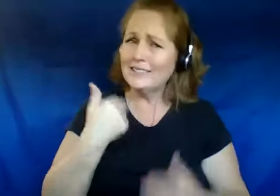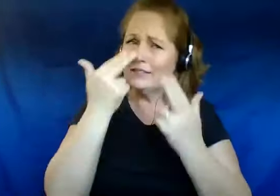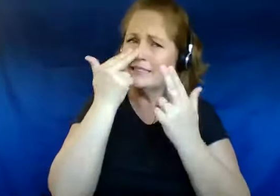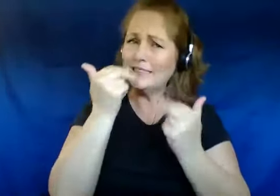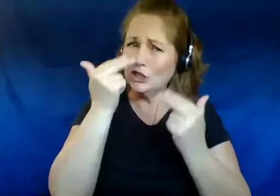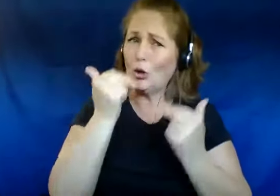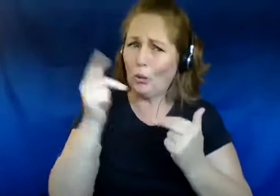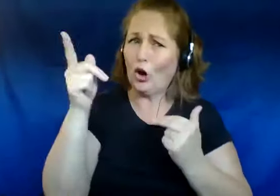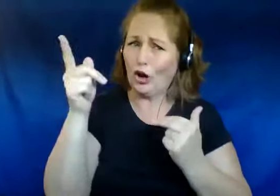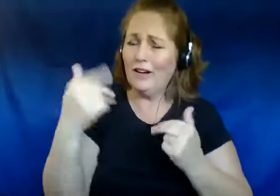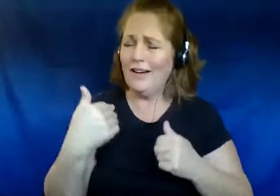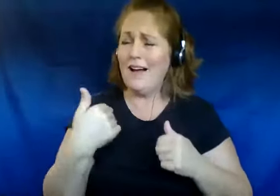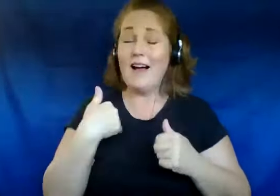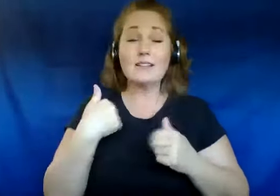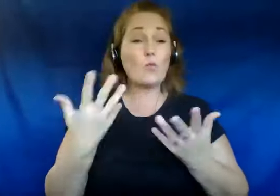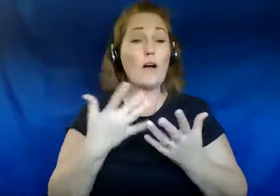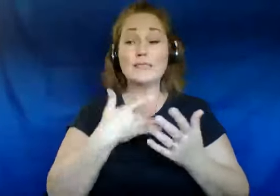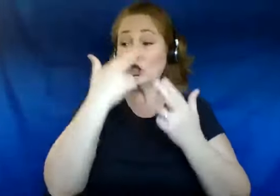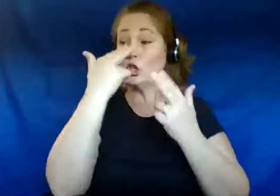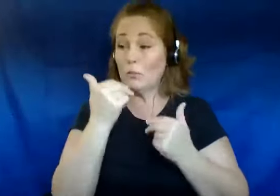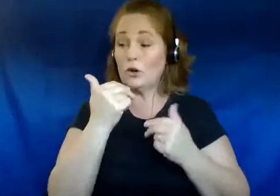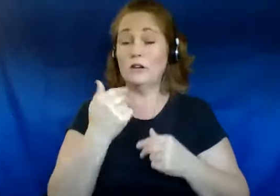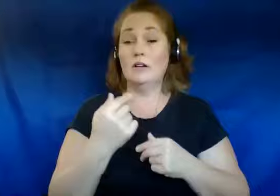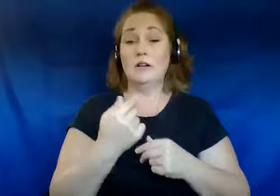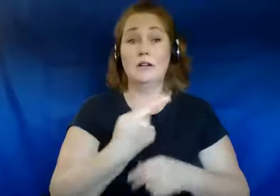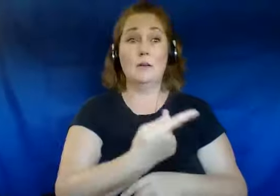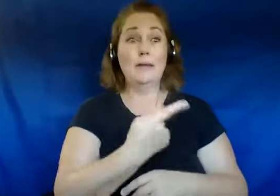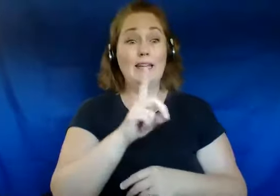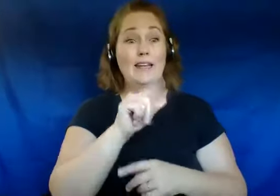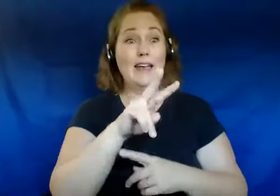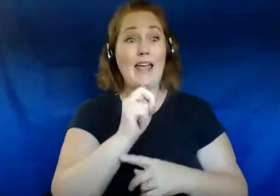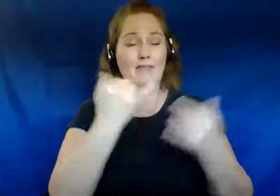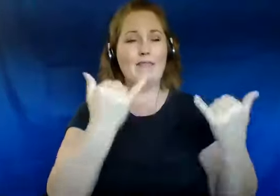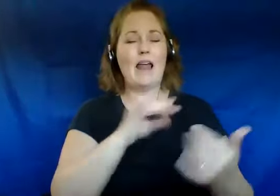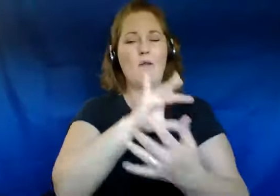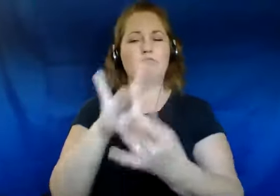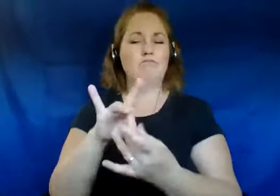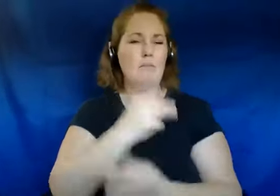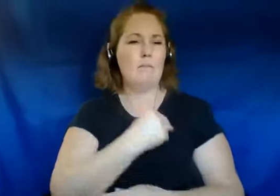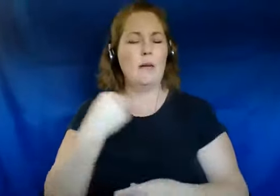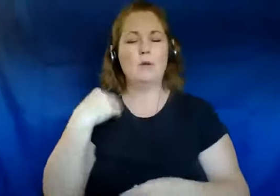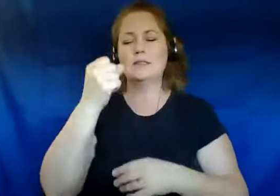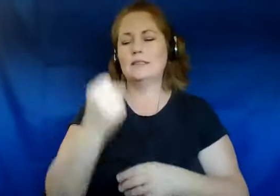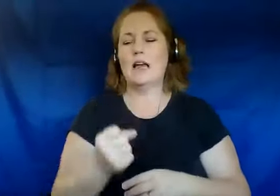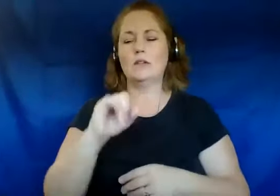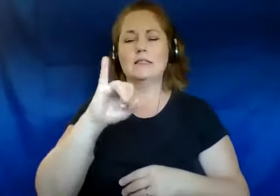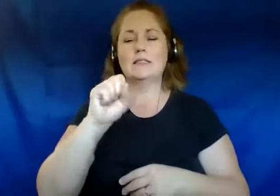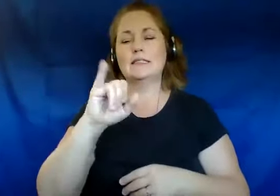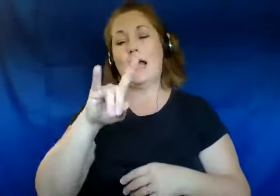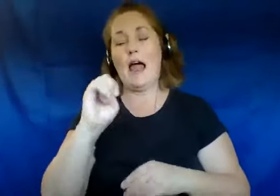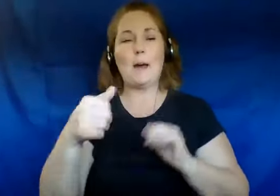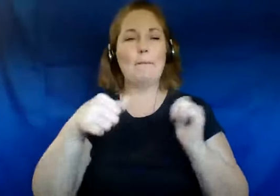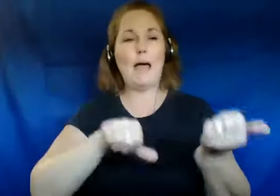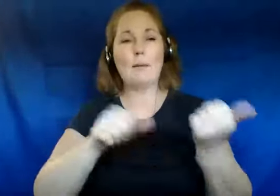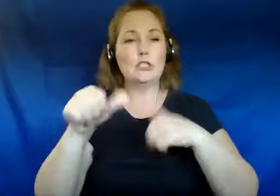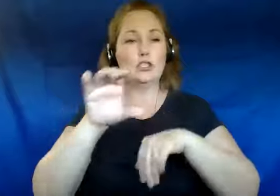sense of humor is that Dave and I are now members of the Southside Baptist Church. And I want